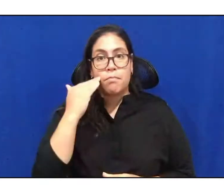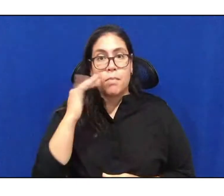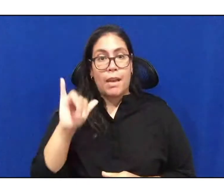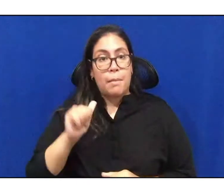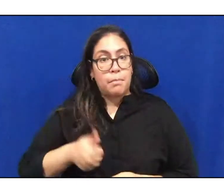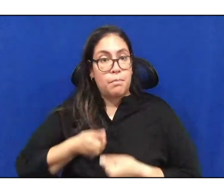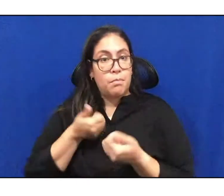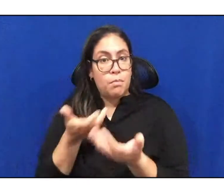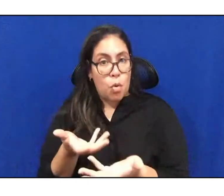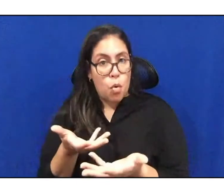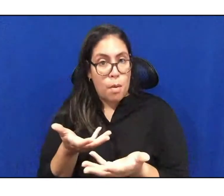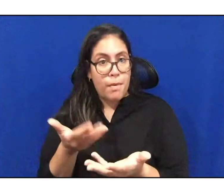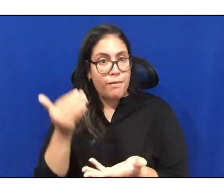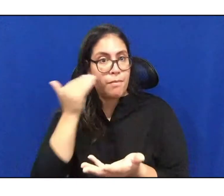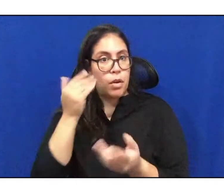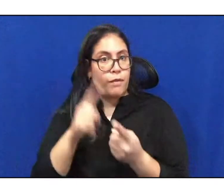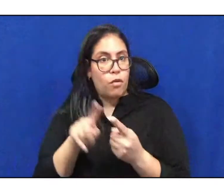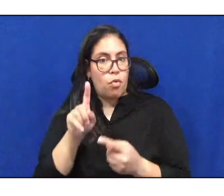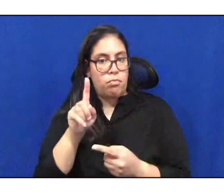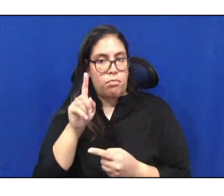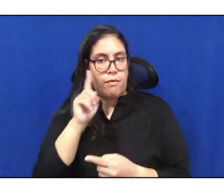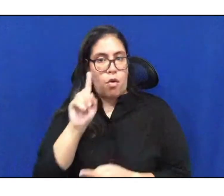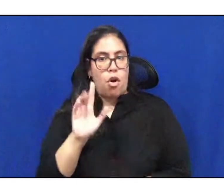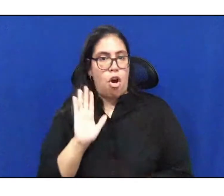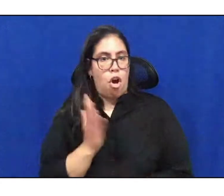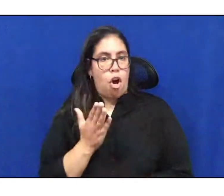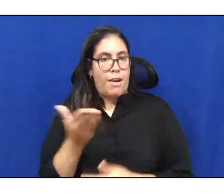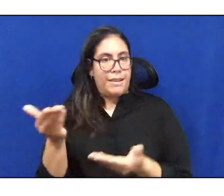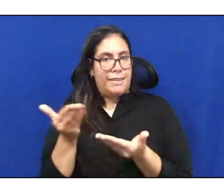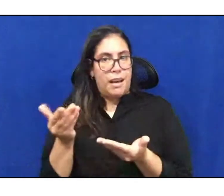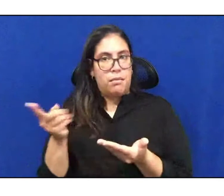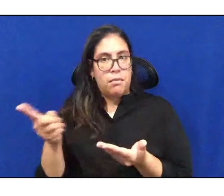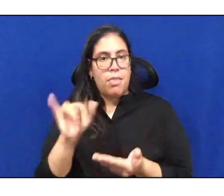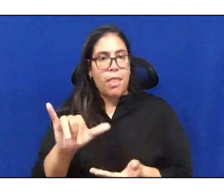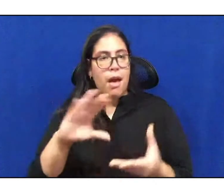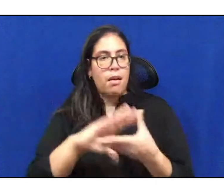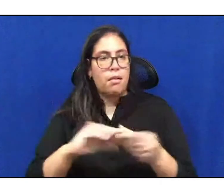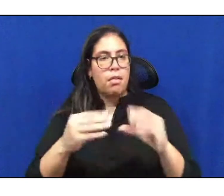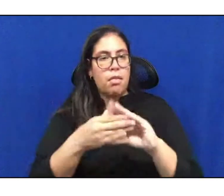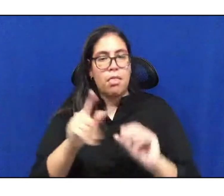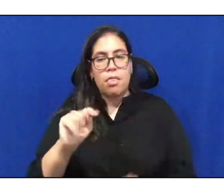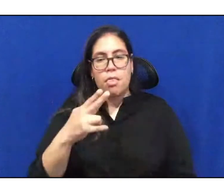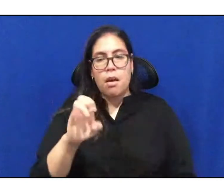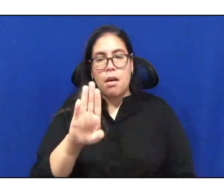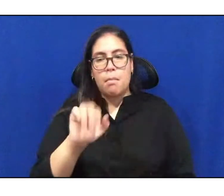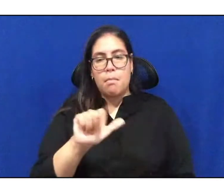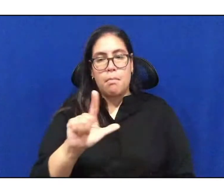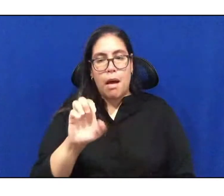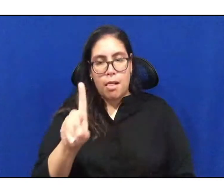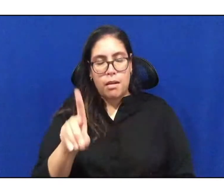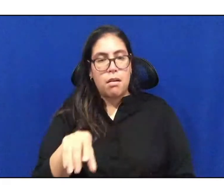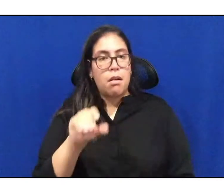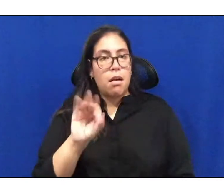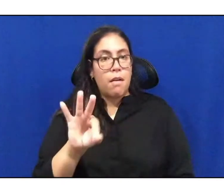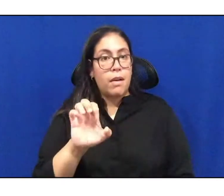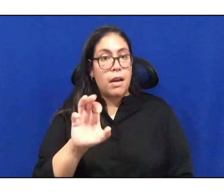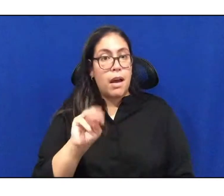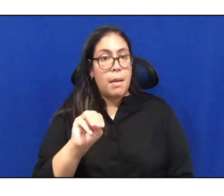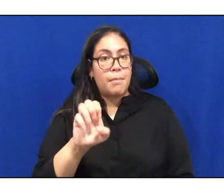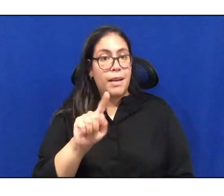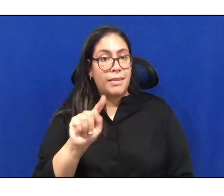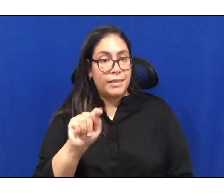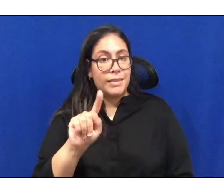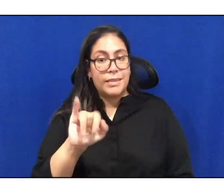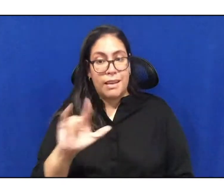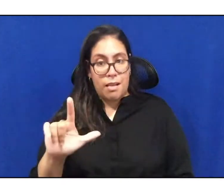last quatrain of the Ballad of Emmett Till, which follows the astonishing a Brownsville mother loiters, meanwhile